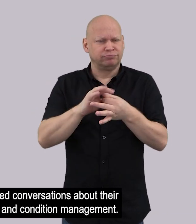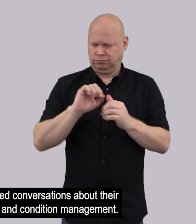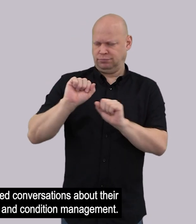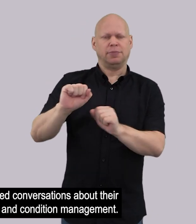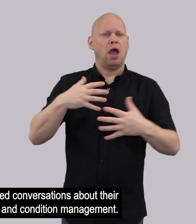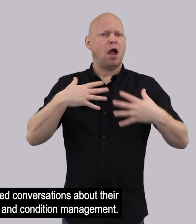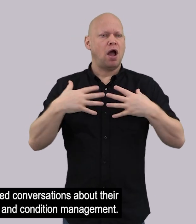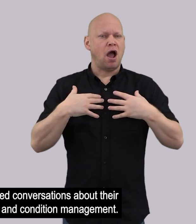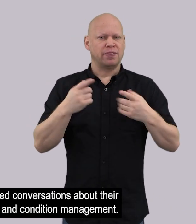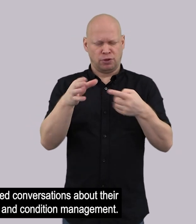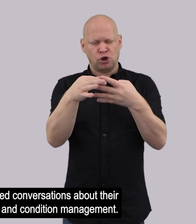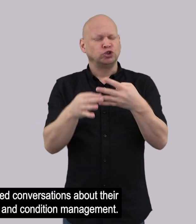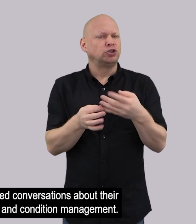management.